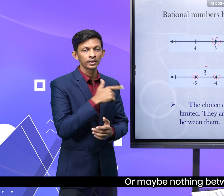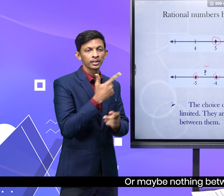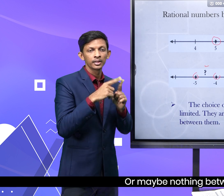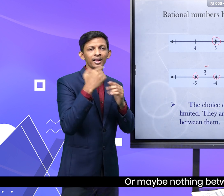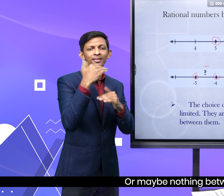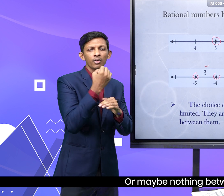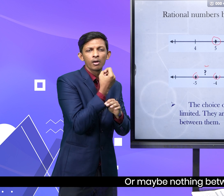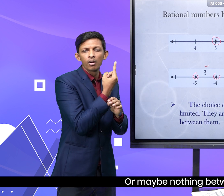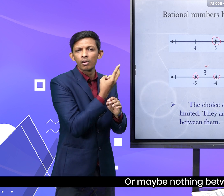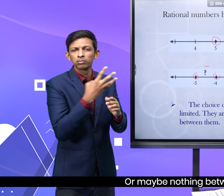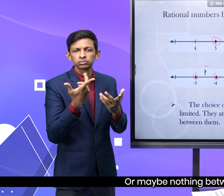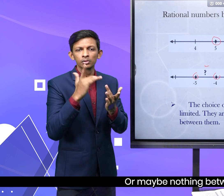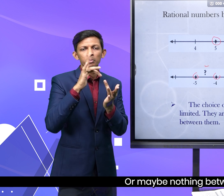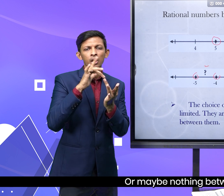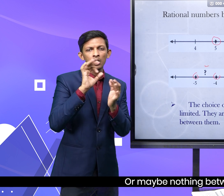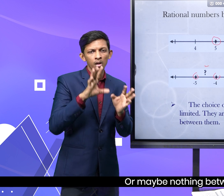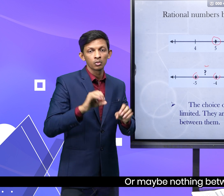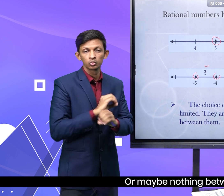maybe nothing between them.